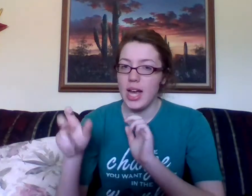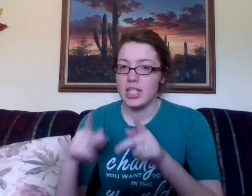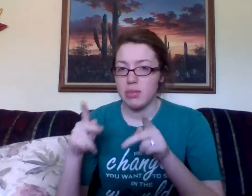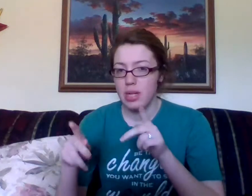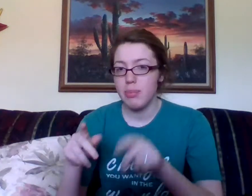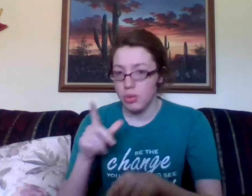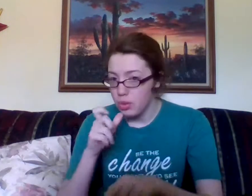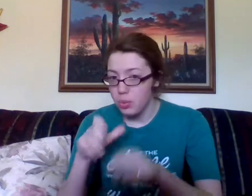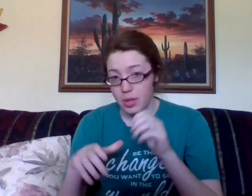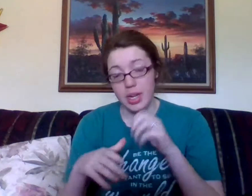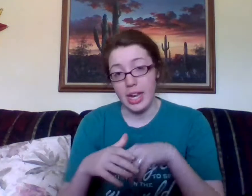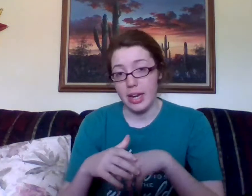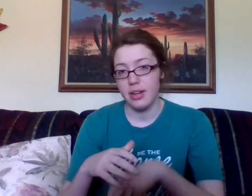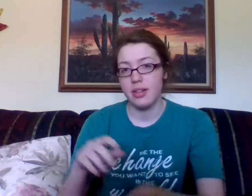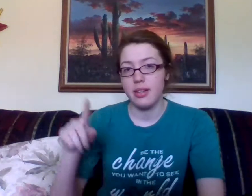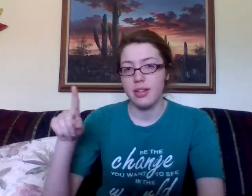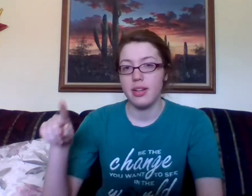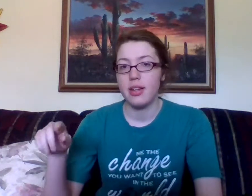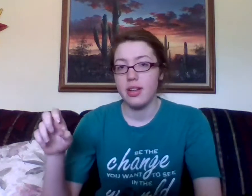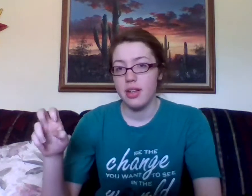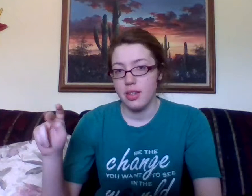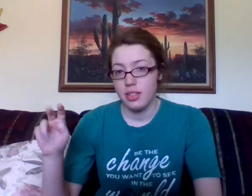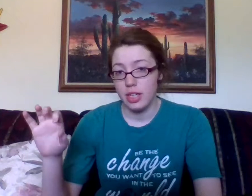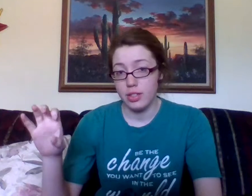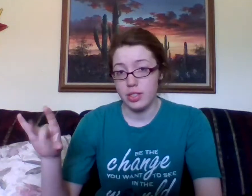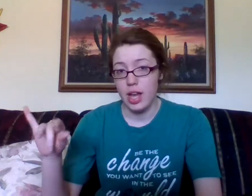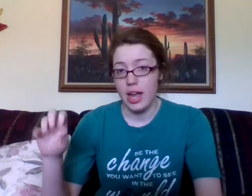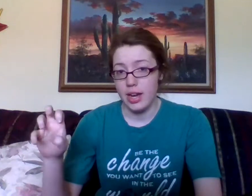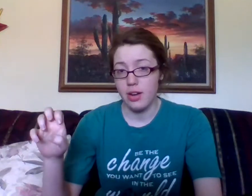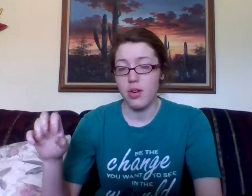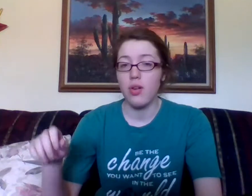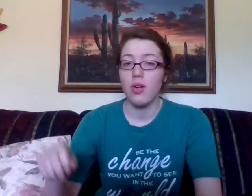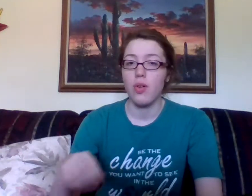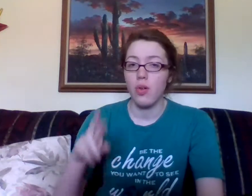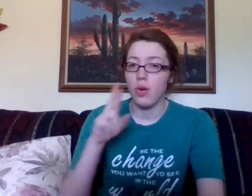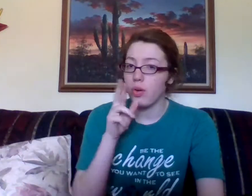ask people who were in the genocide or who